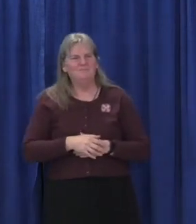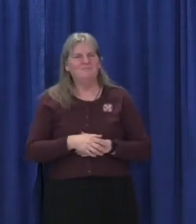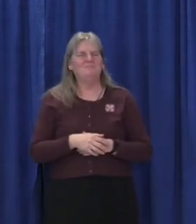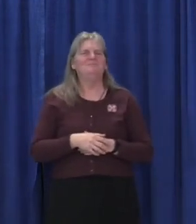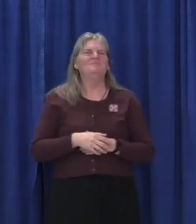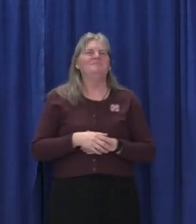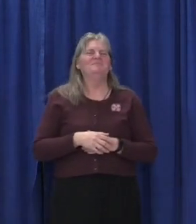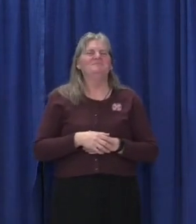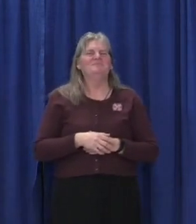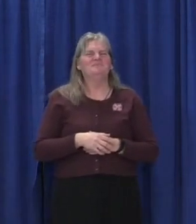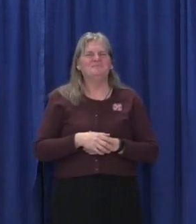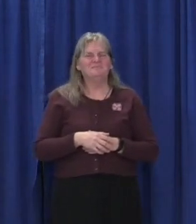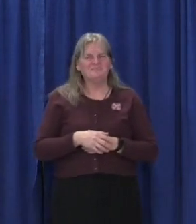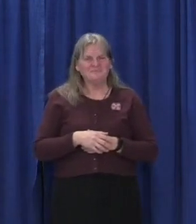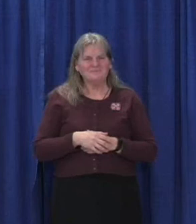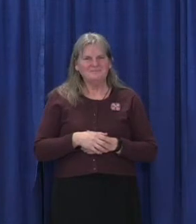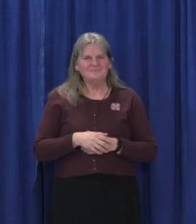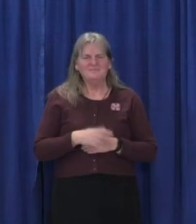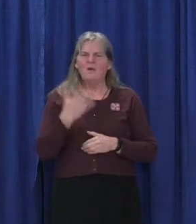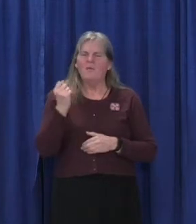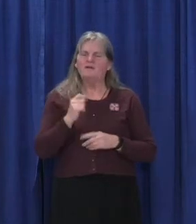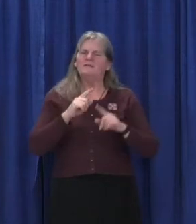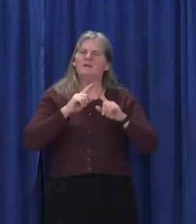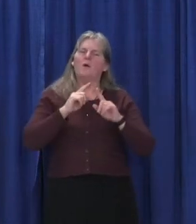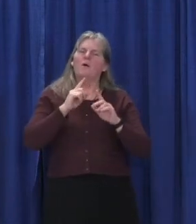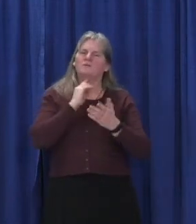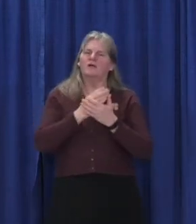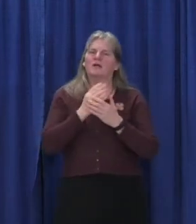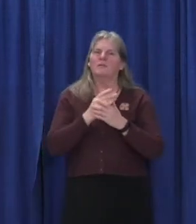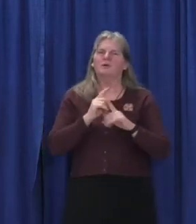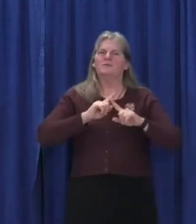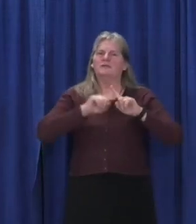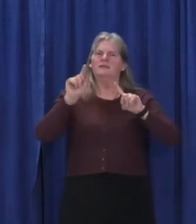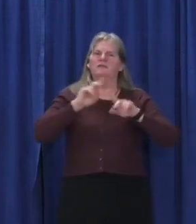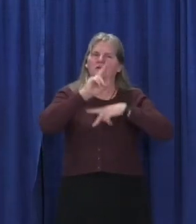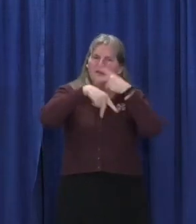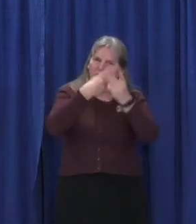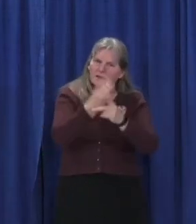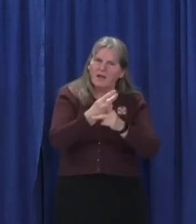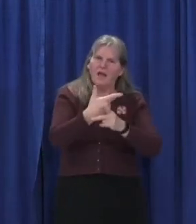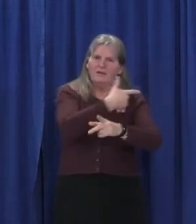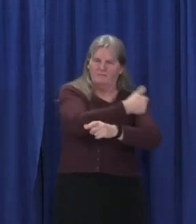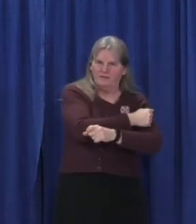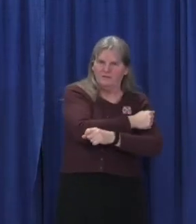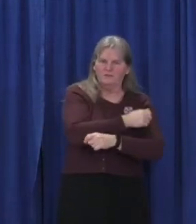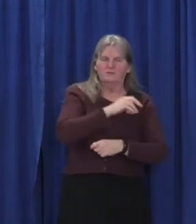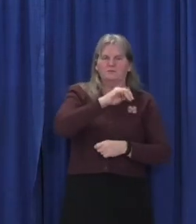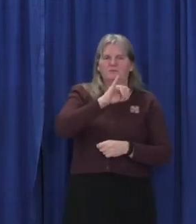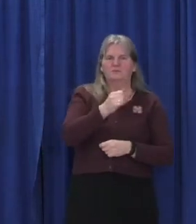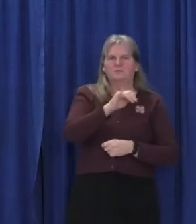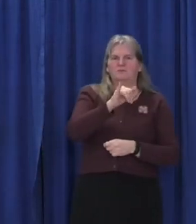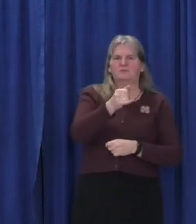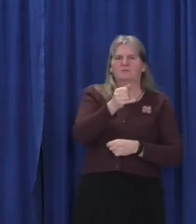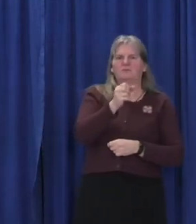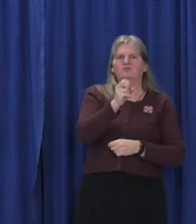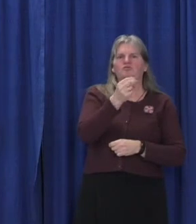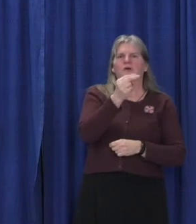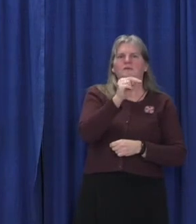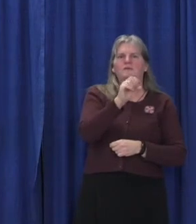I want to talk briefly about alternative vaccines. There are some people who are interested in the Johnson & Johnson or Jansen